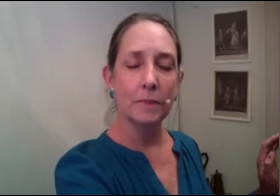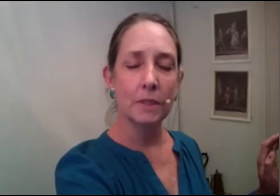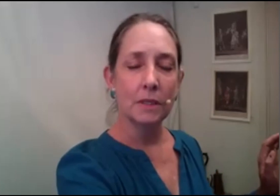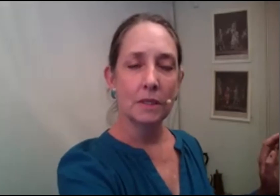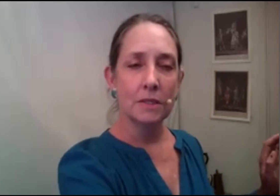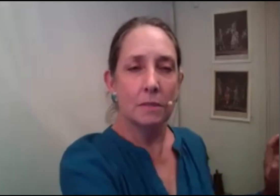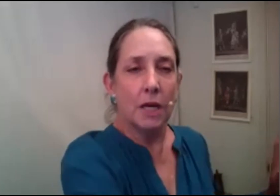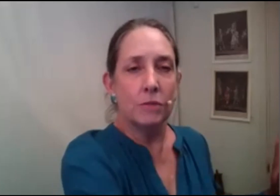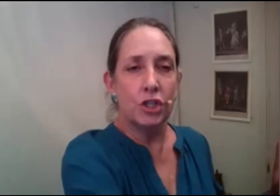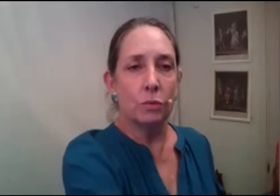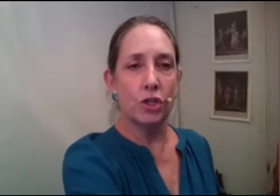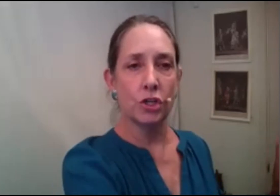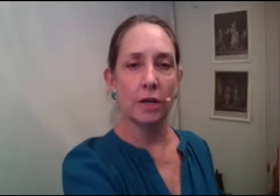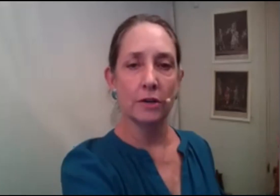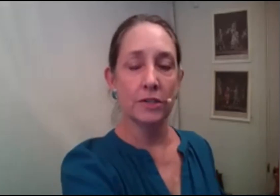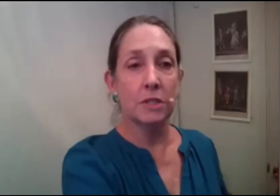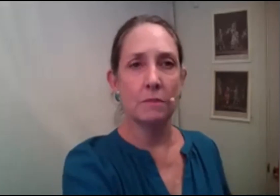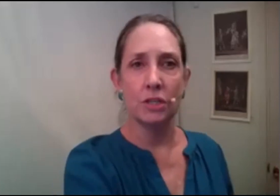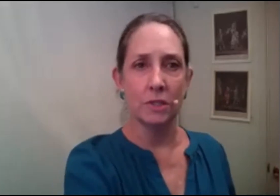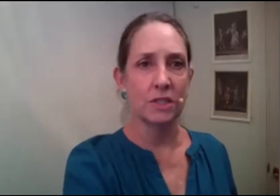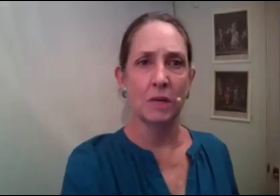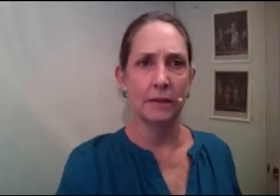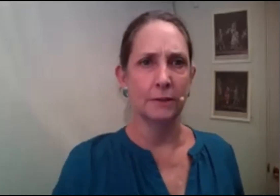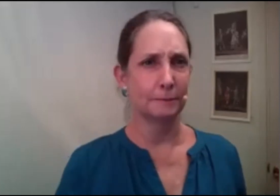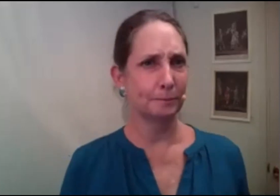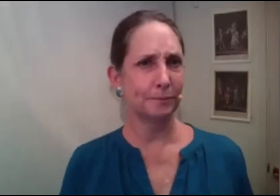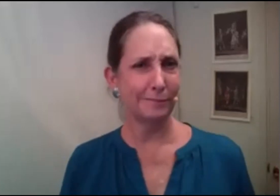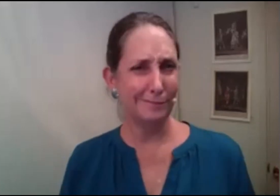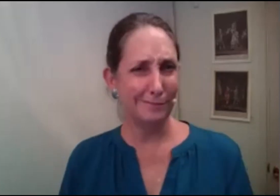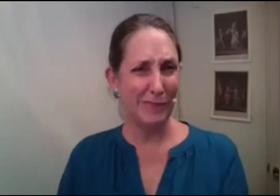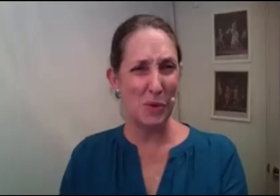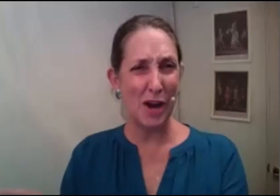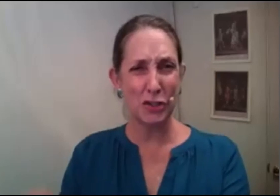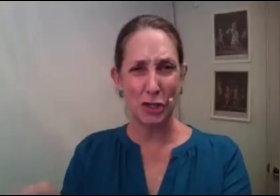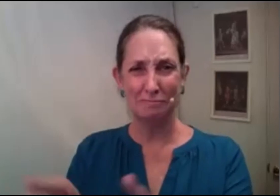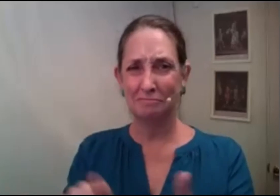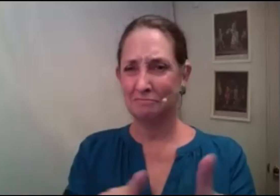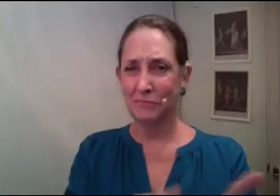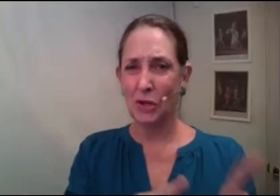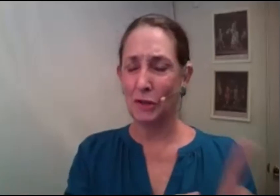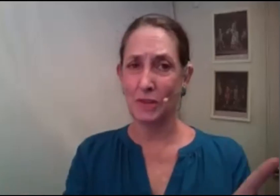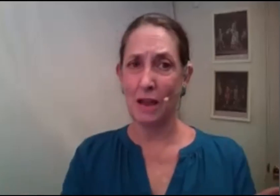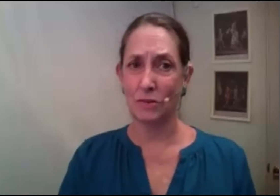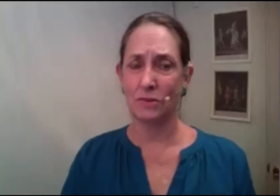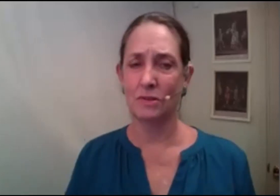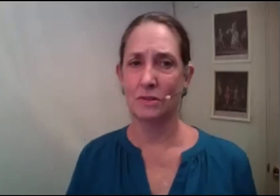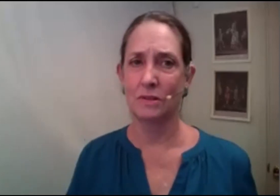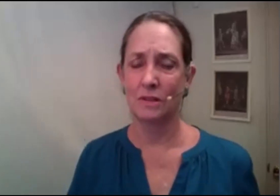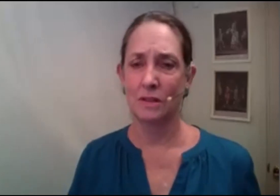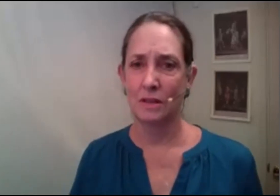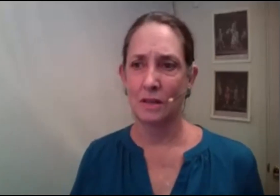them. Sometimes she would shudder, sometimes she would smile. They watched her all through the house.